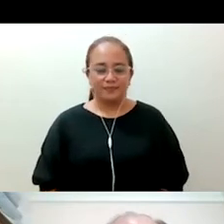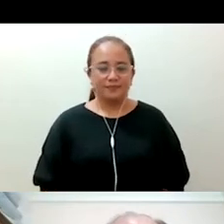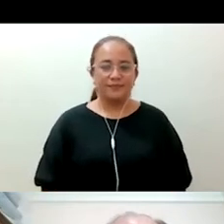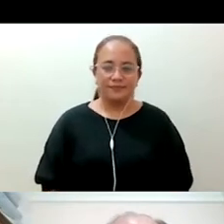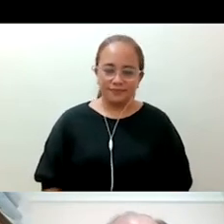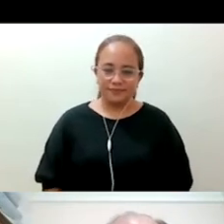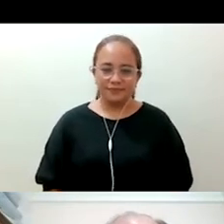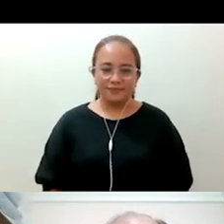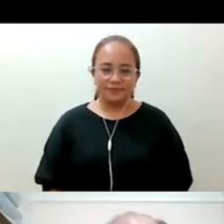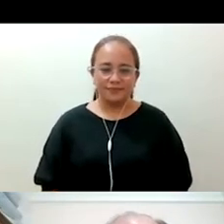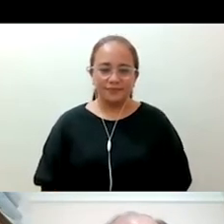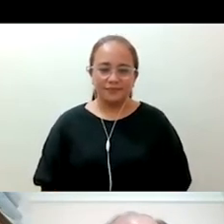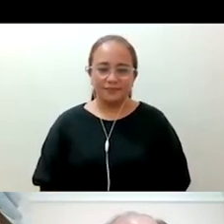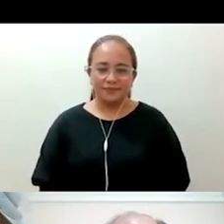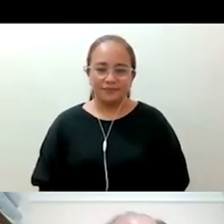All right.